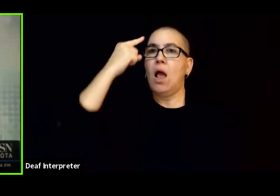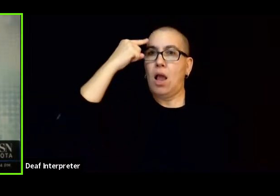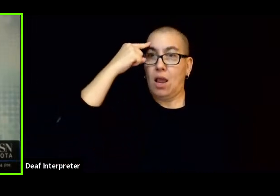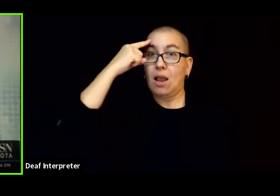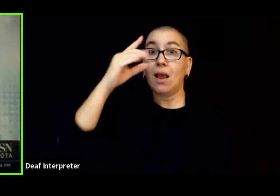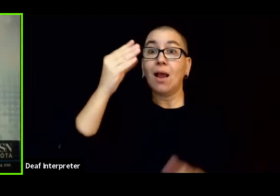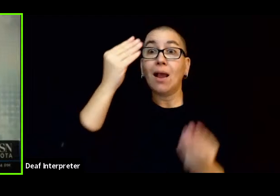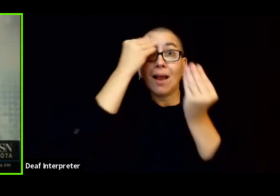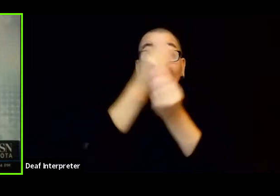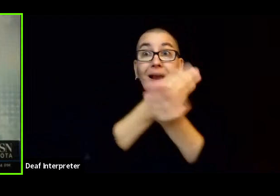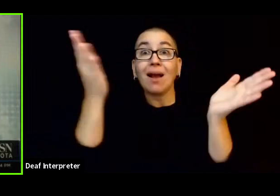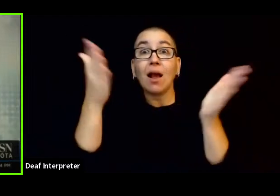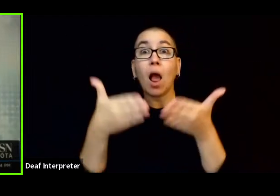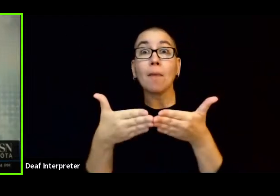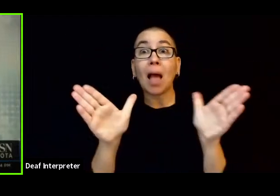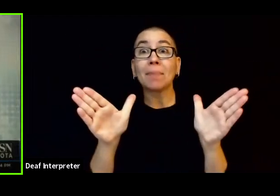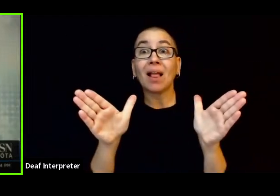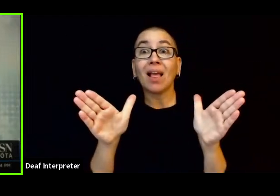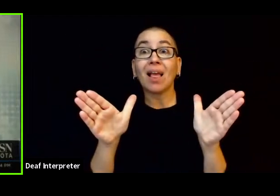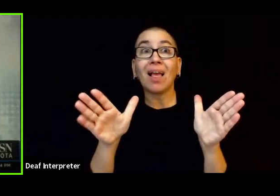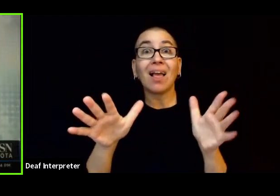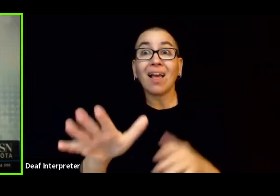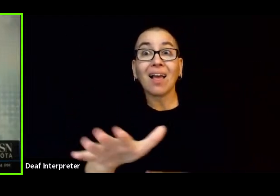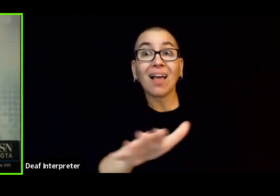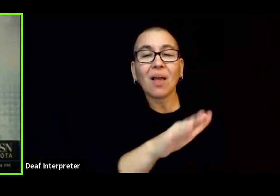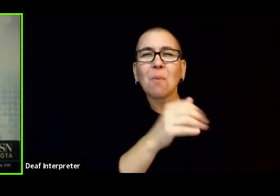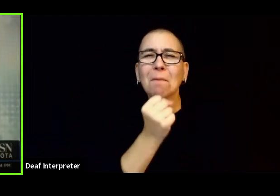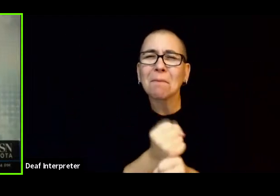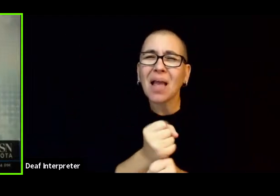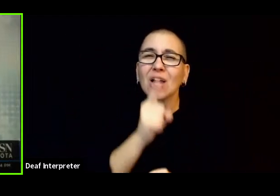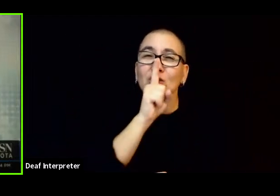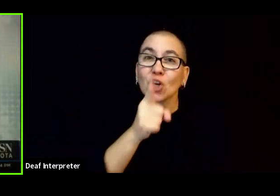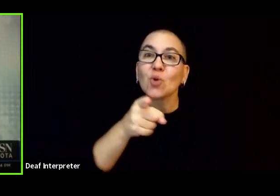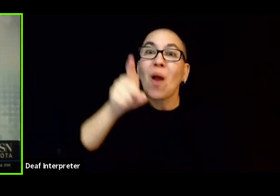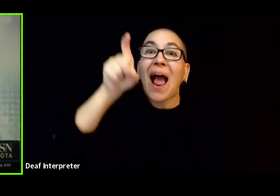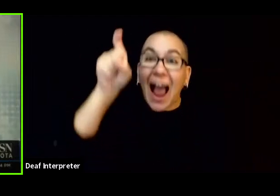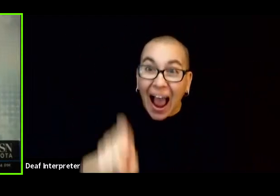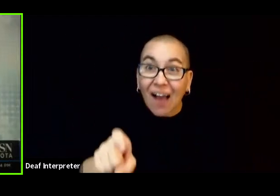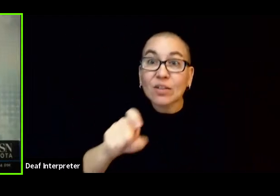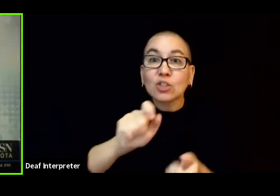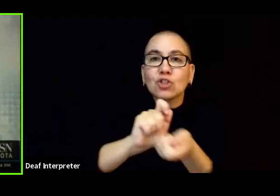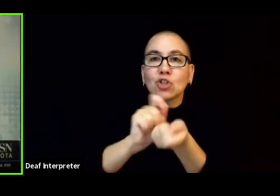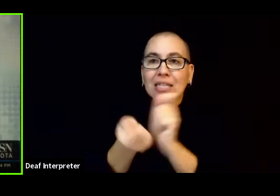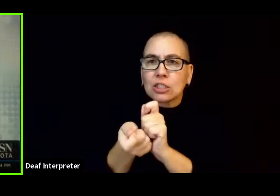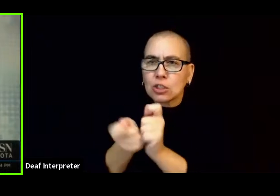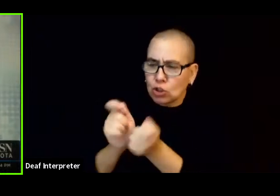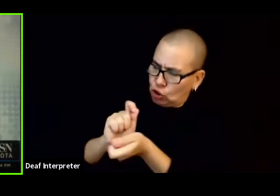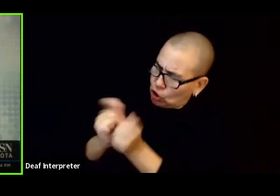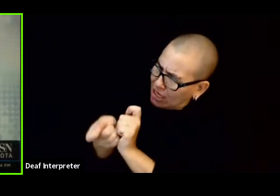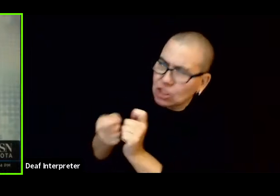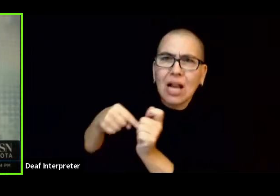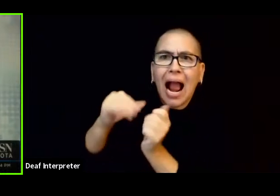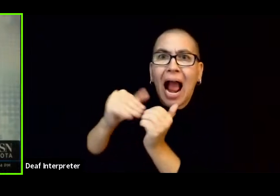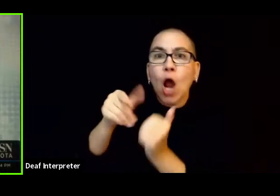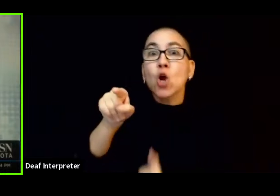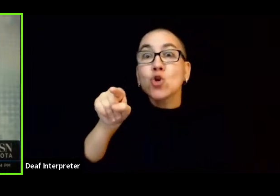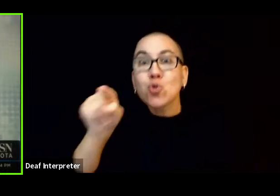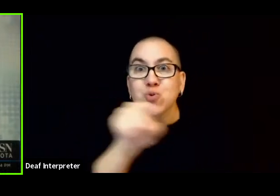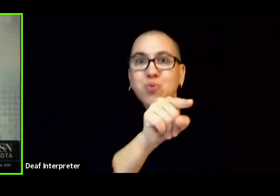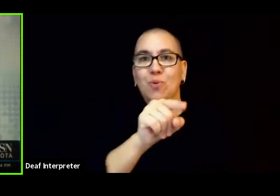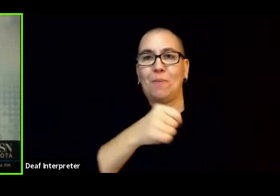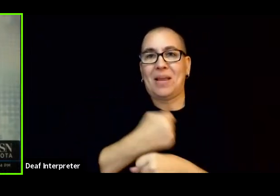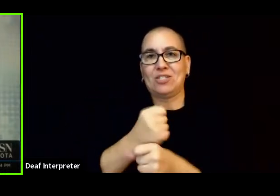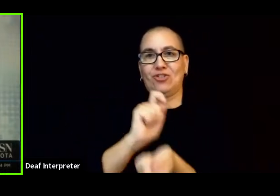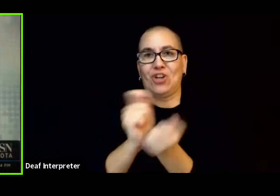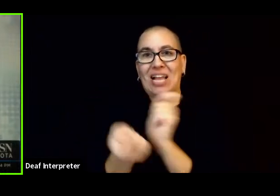you have got to make changes. Your choices are impacting the capacity of our healthcare system